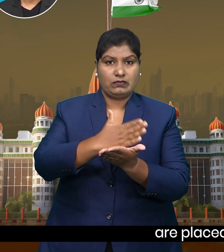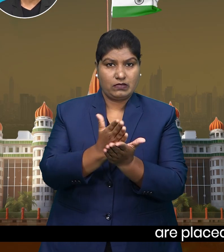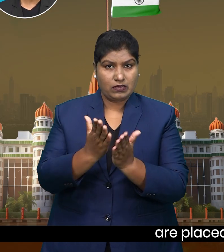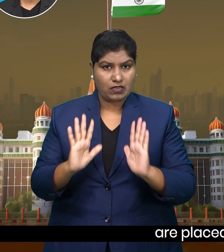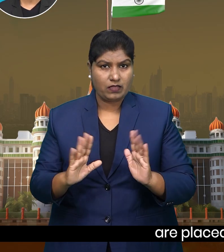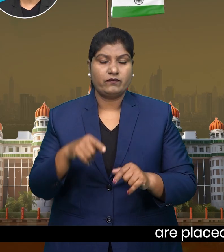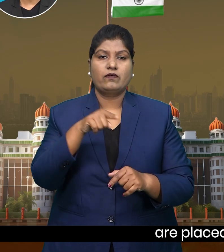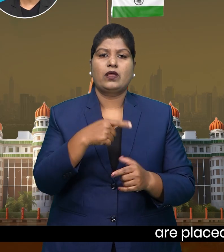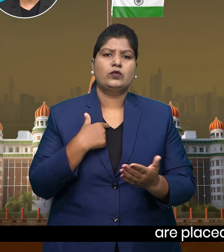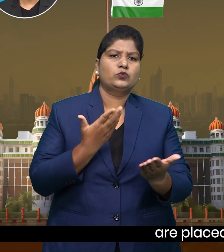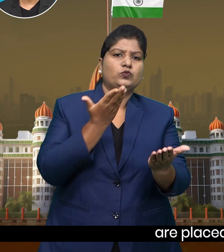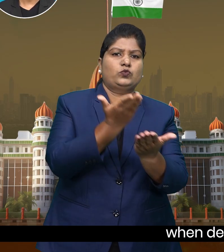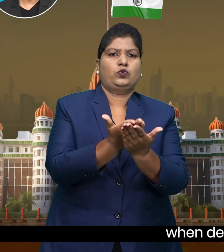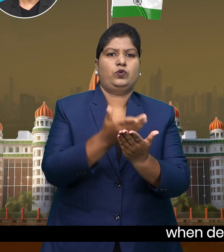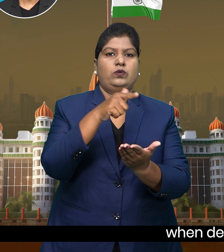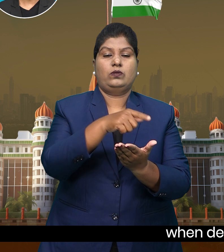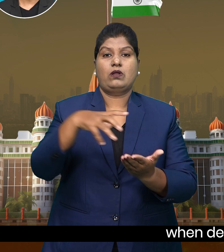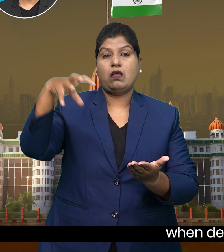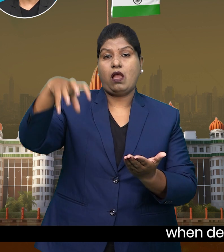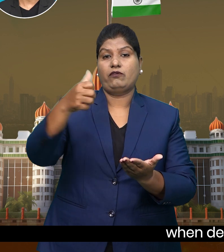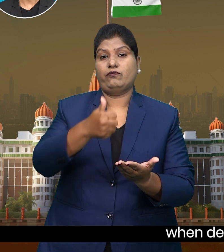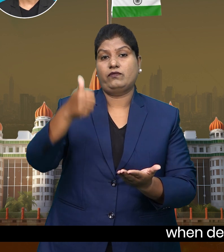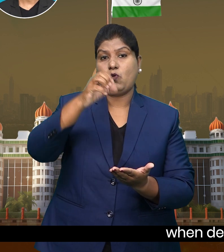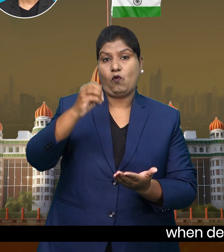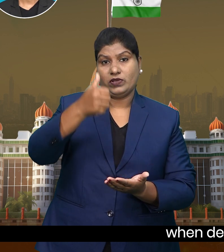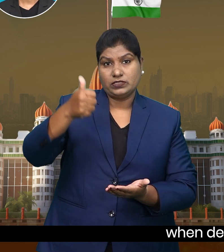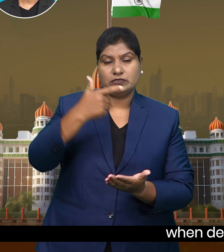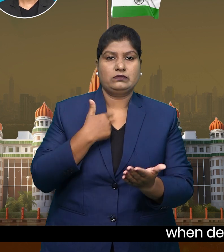are placed before the council when the decisions are taken.